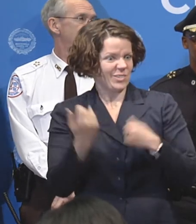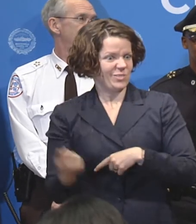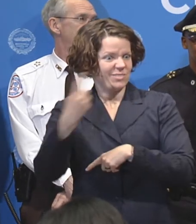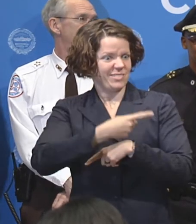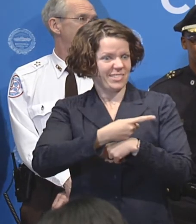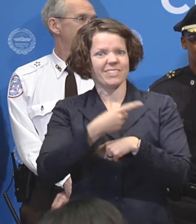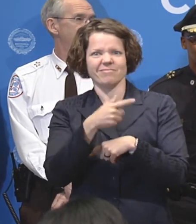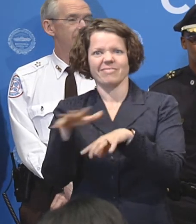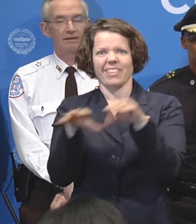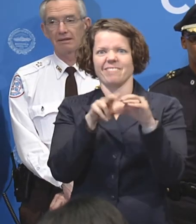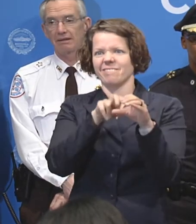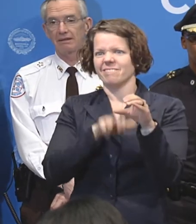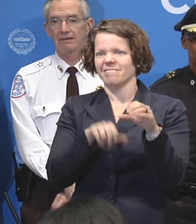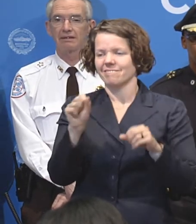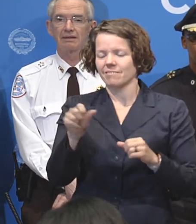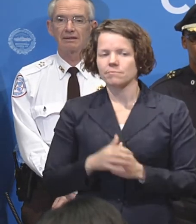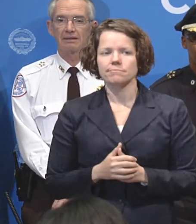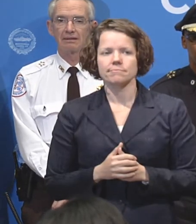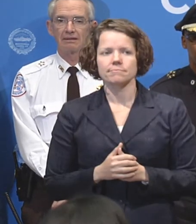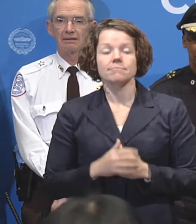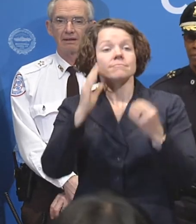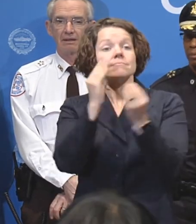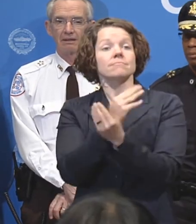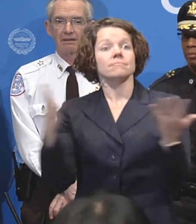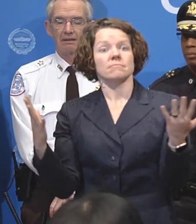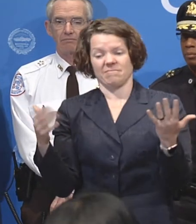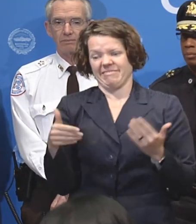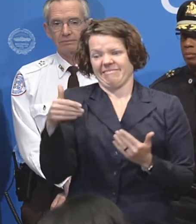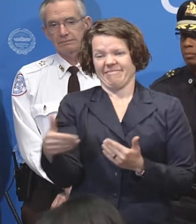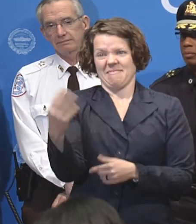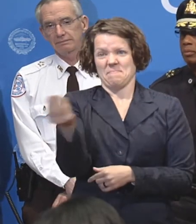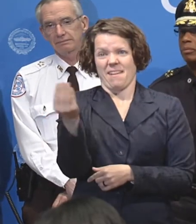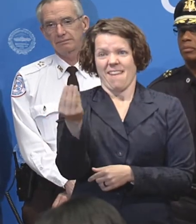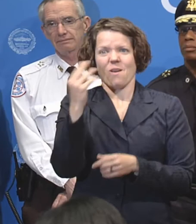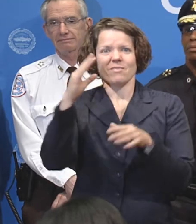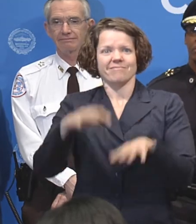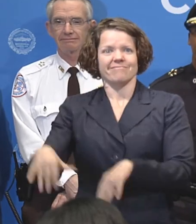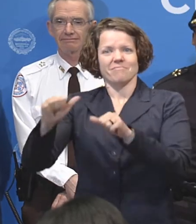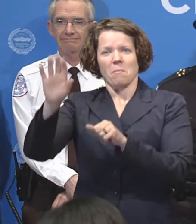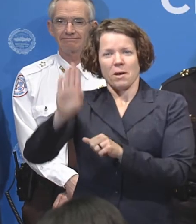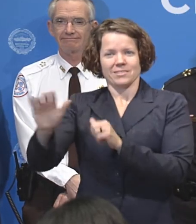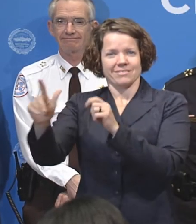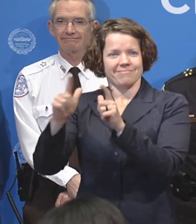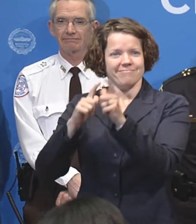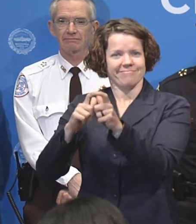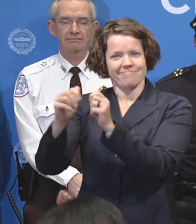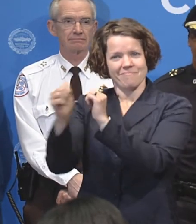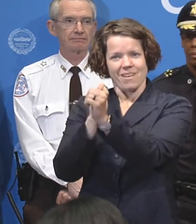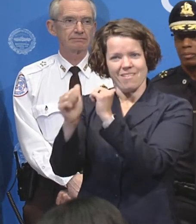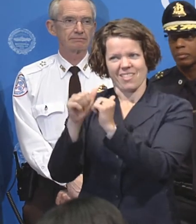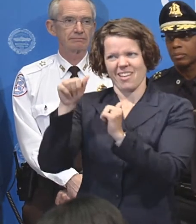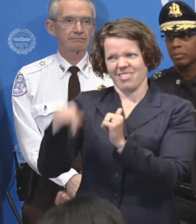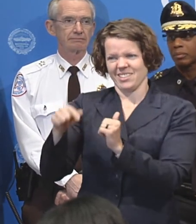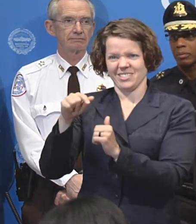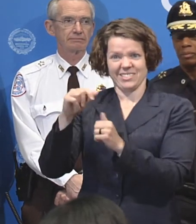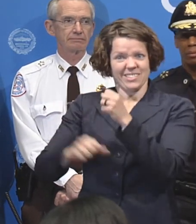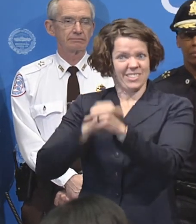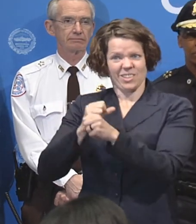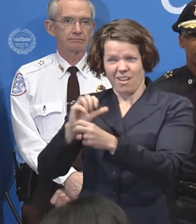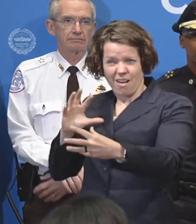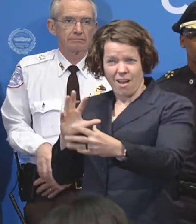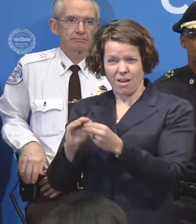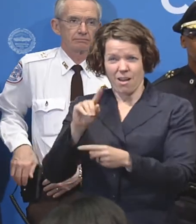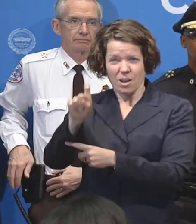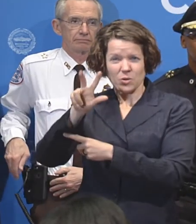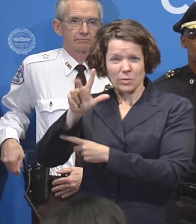We are 3 days away from the 123rd running of the Boston Marathon. We've been busy getting ready for this, making sure that